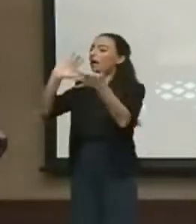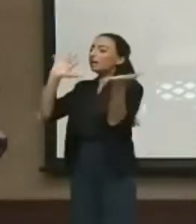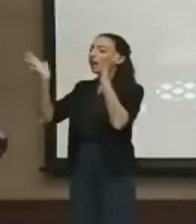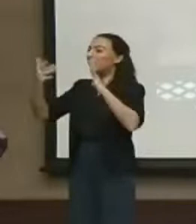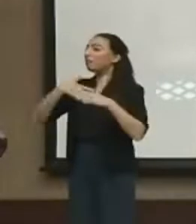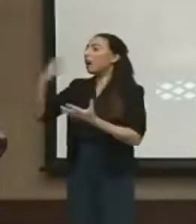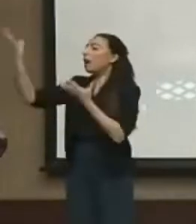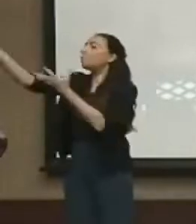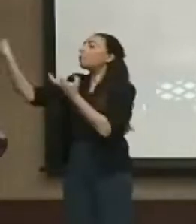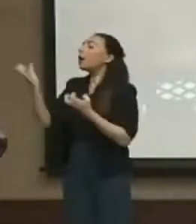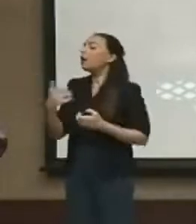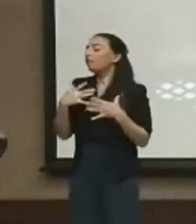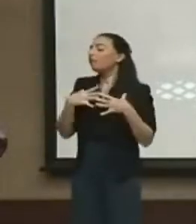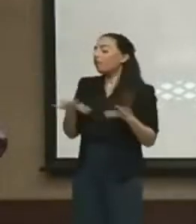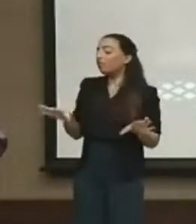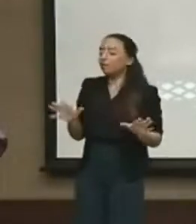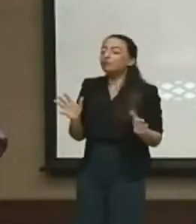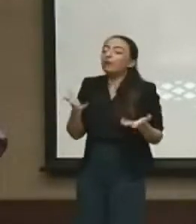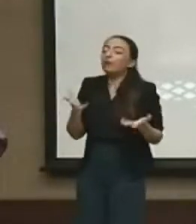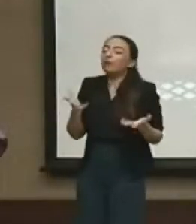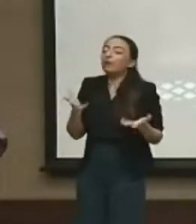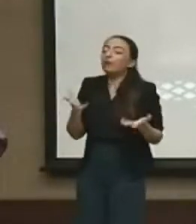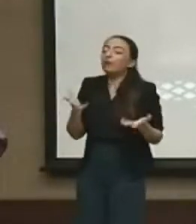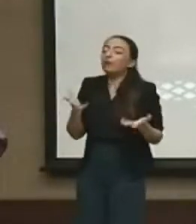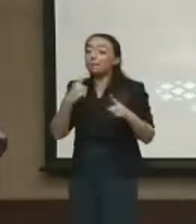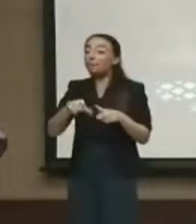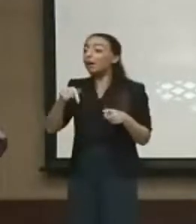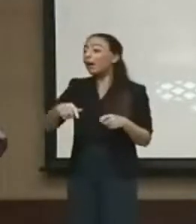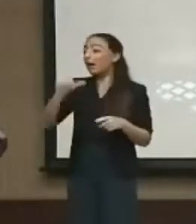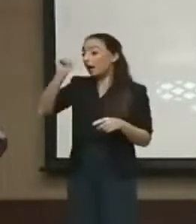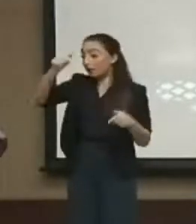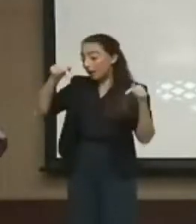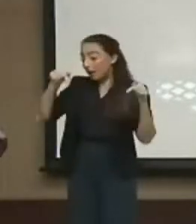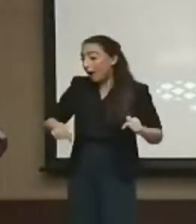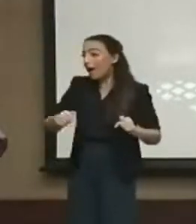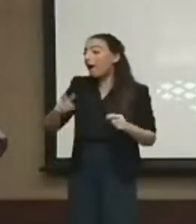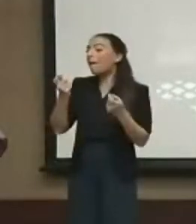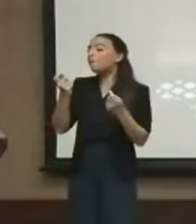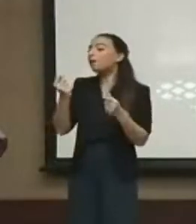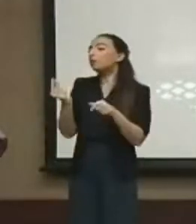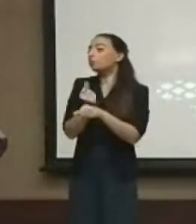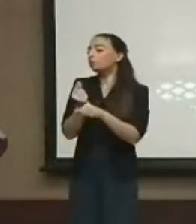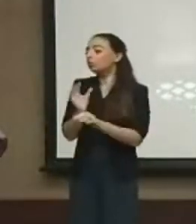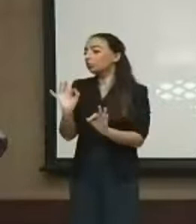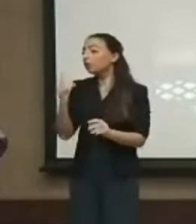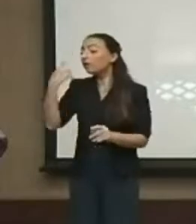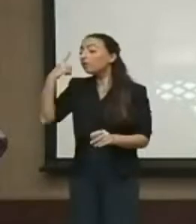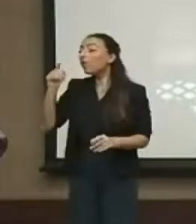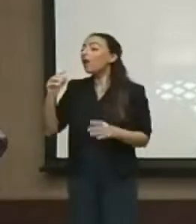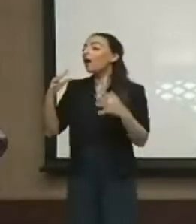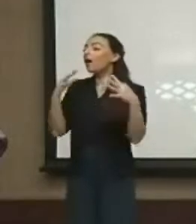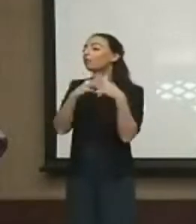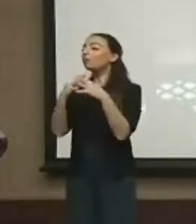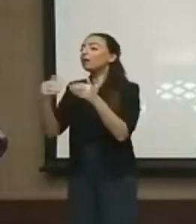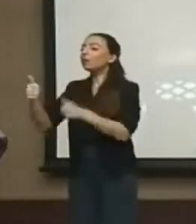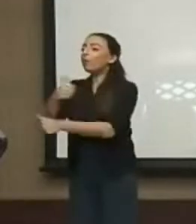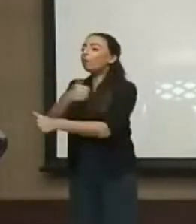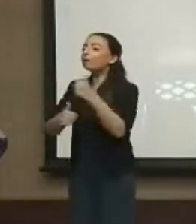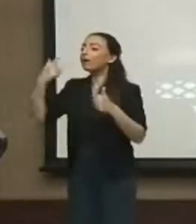that. But at least for the first time, I have seen them put money where it's needed.